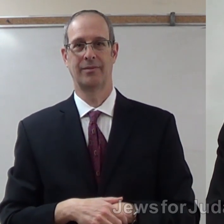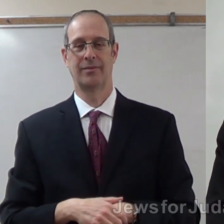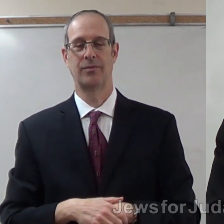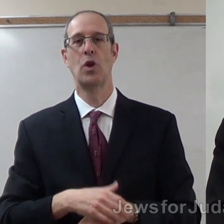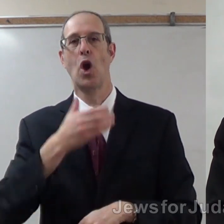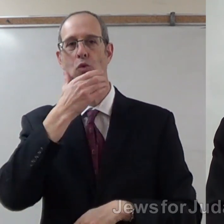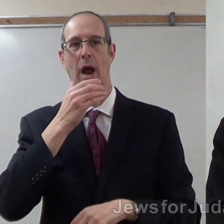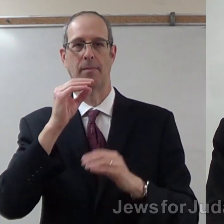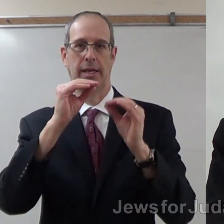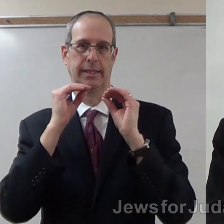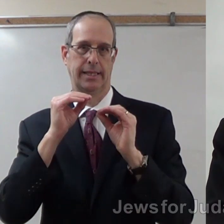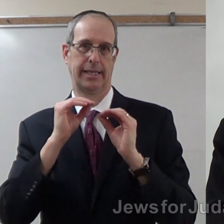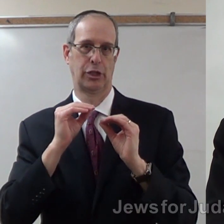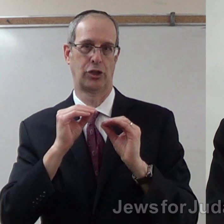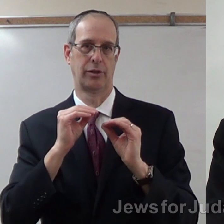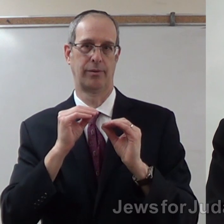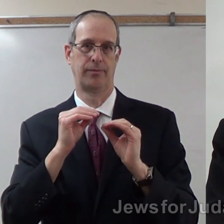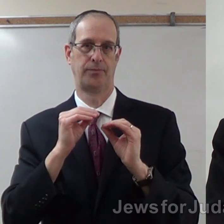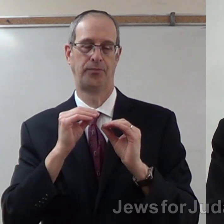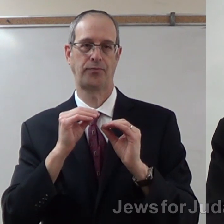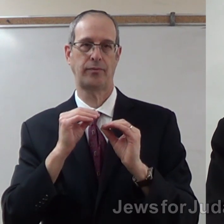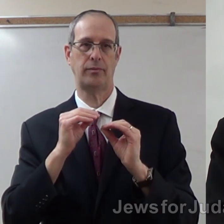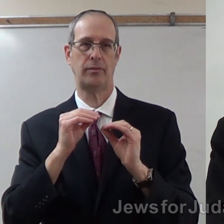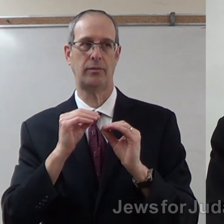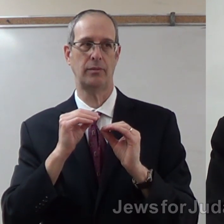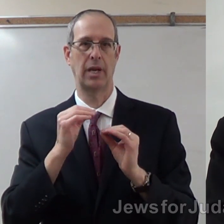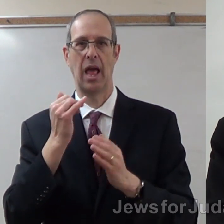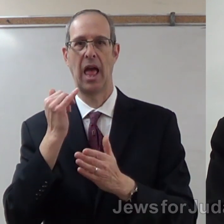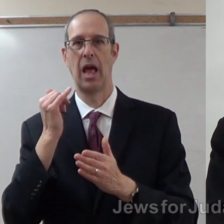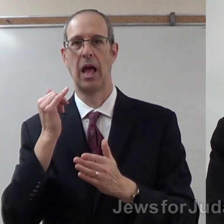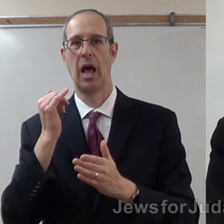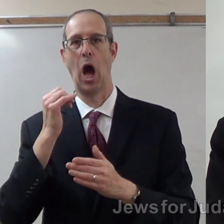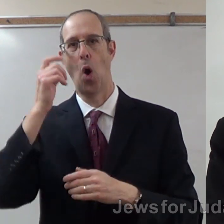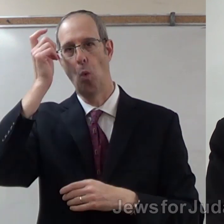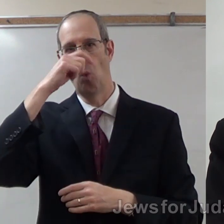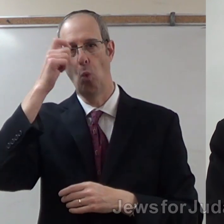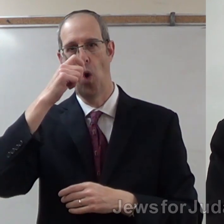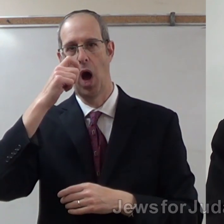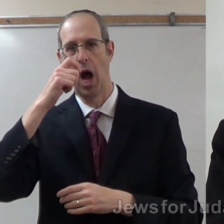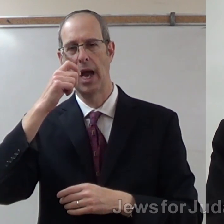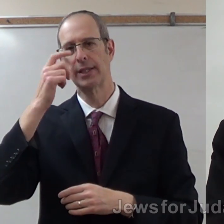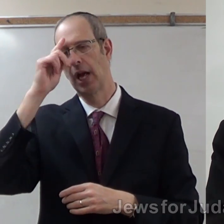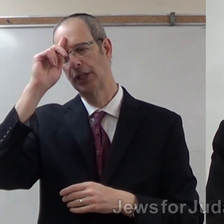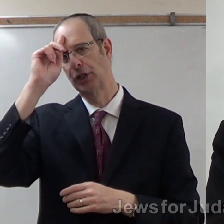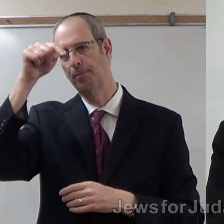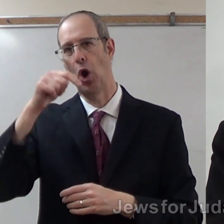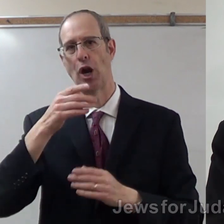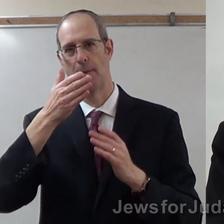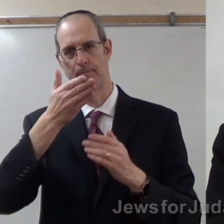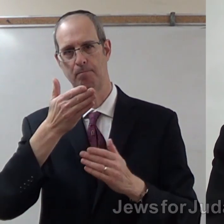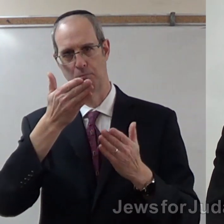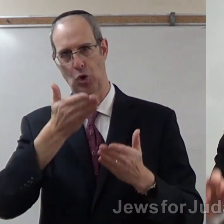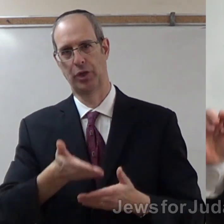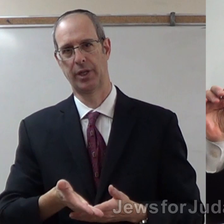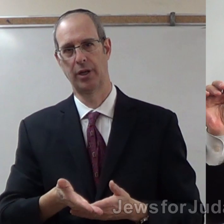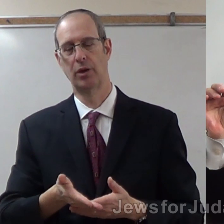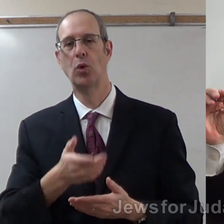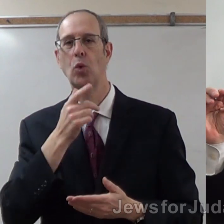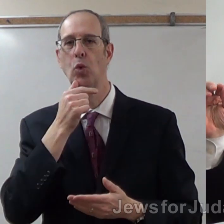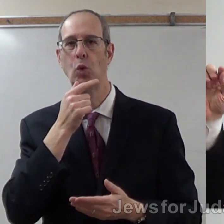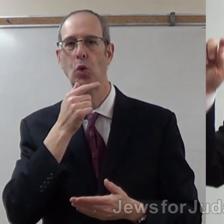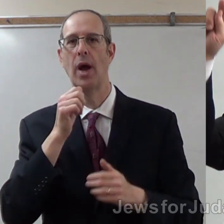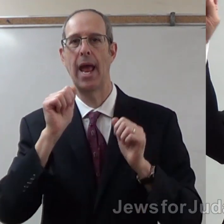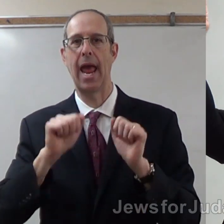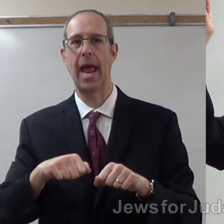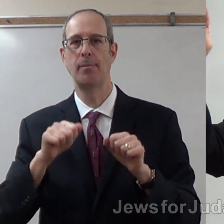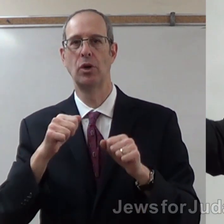the rabbis teach that a wise person, a smart person, is someone who is